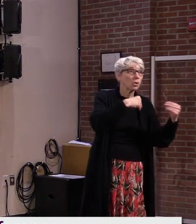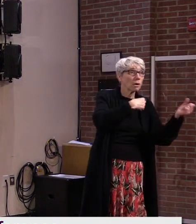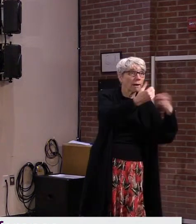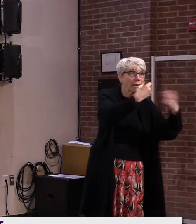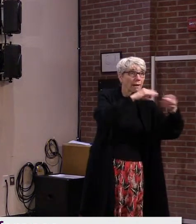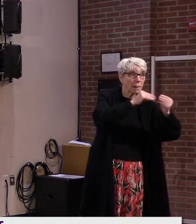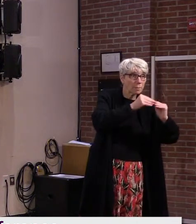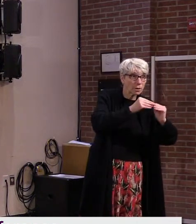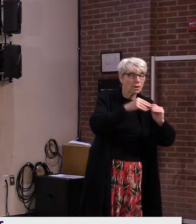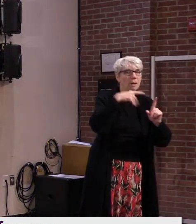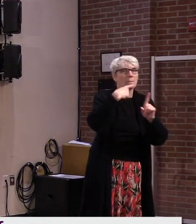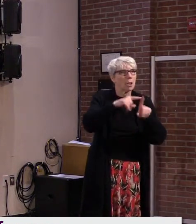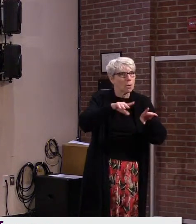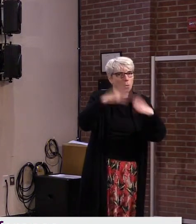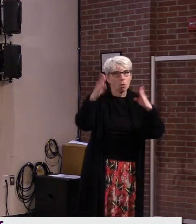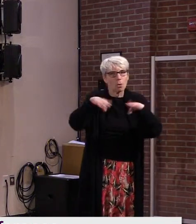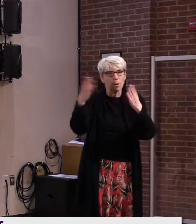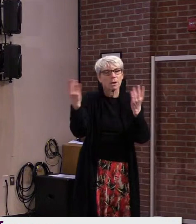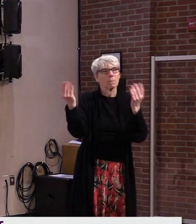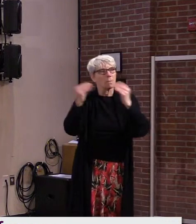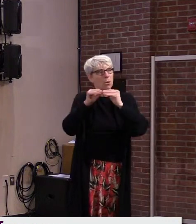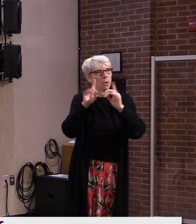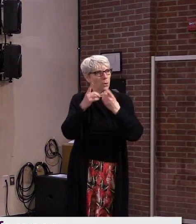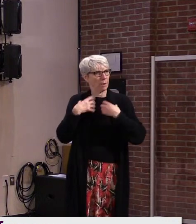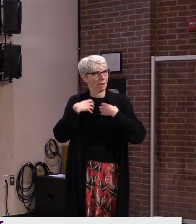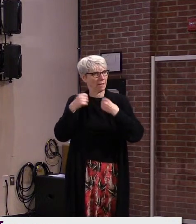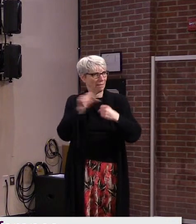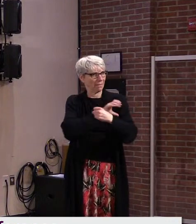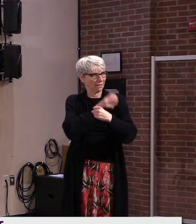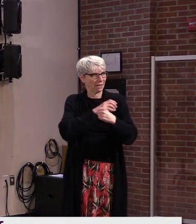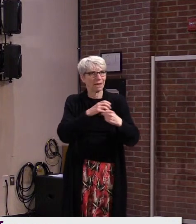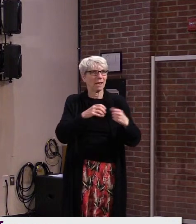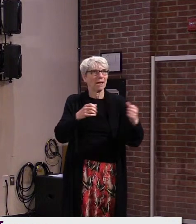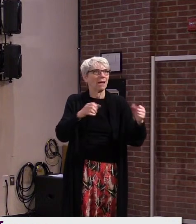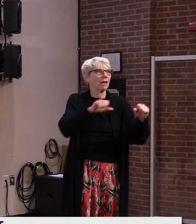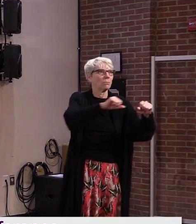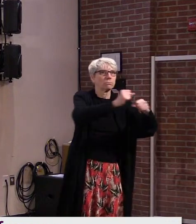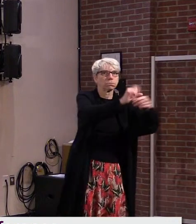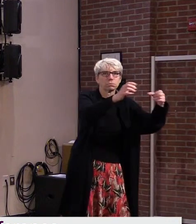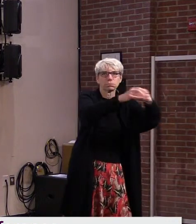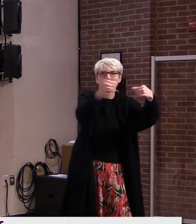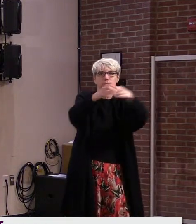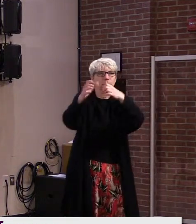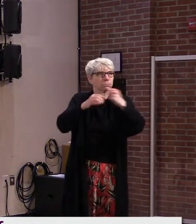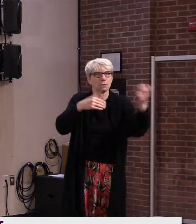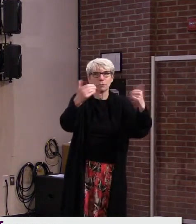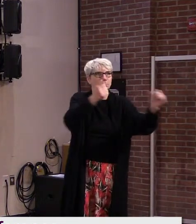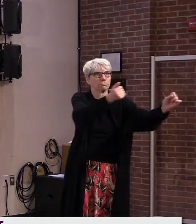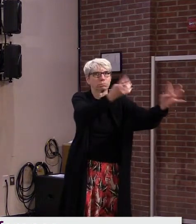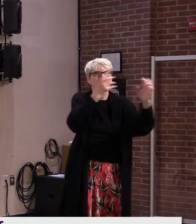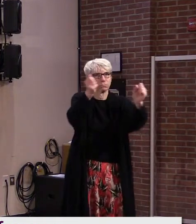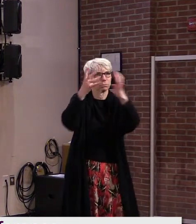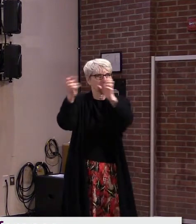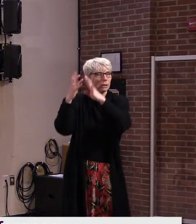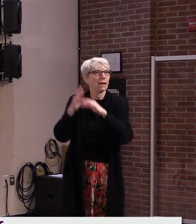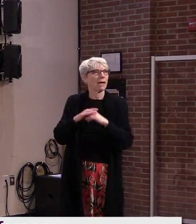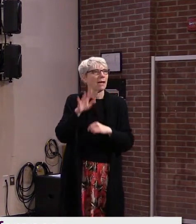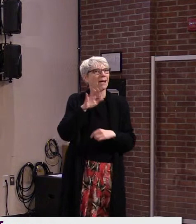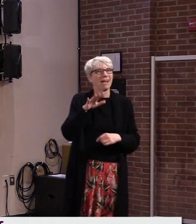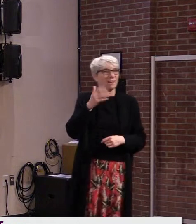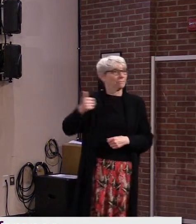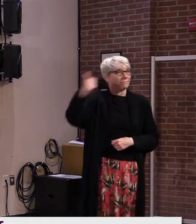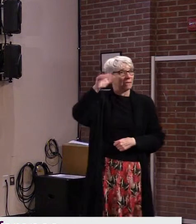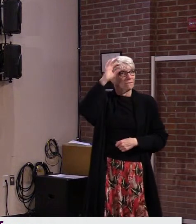clinics that we're having out there. There was a little bit of confusion, I think, nationally about how this sort of rolled